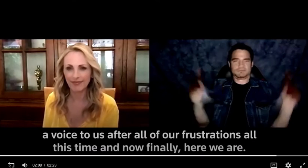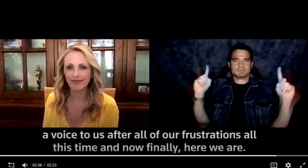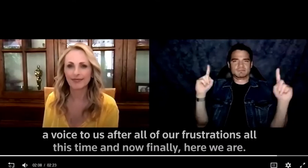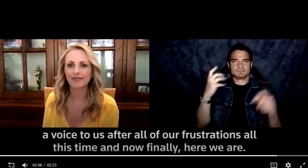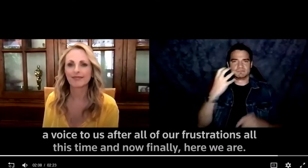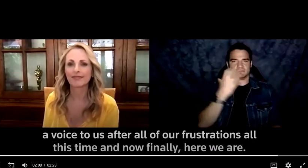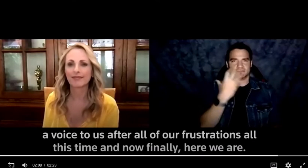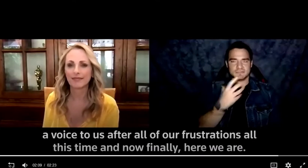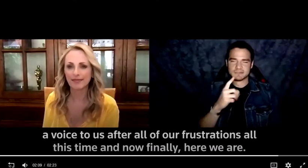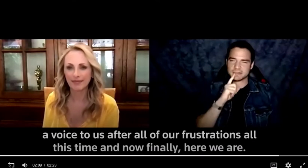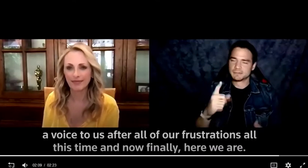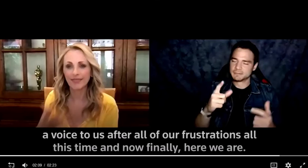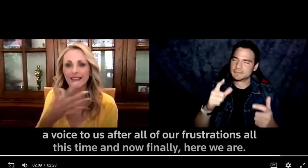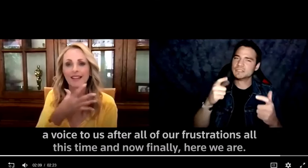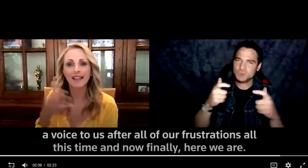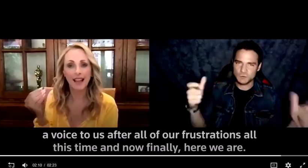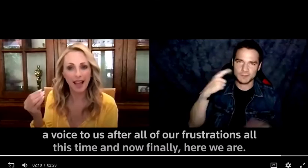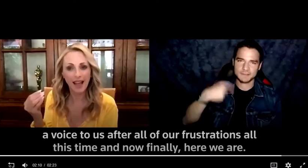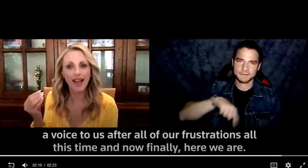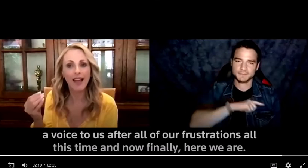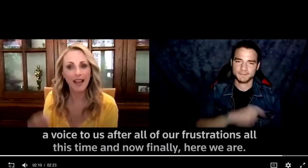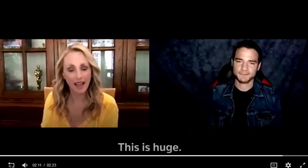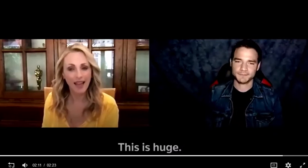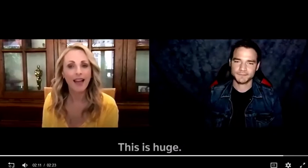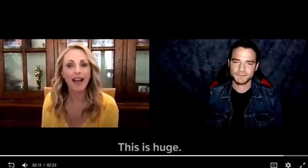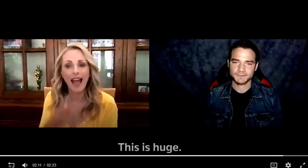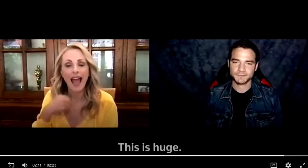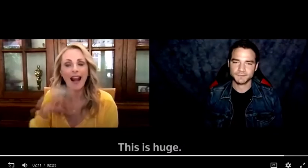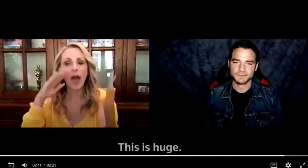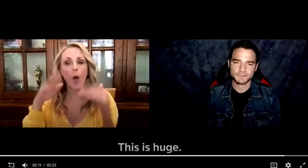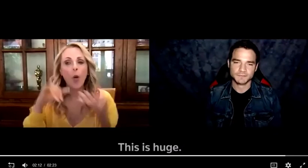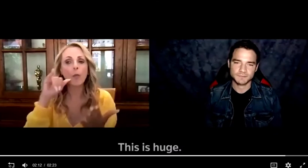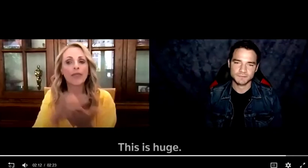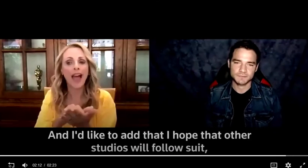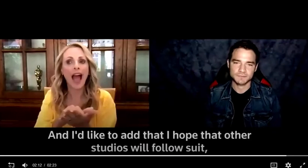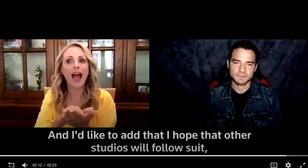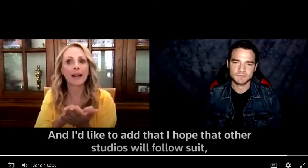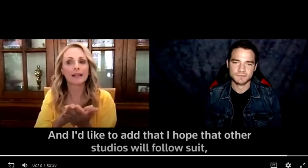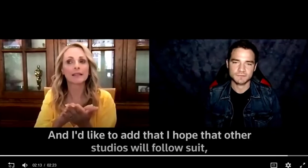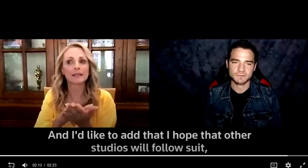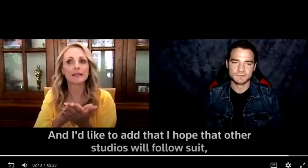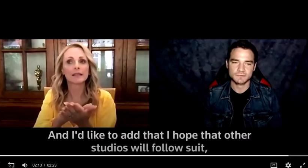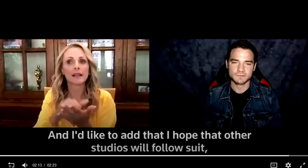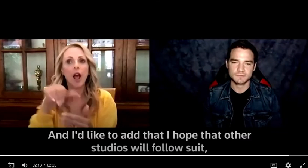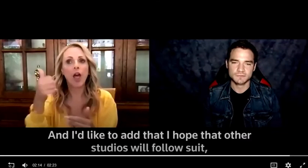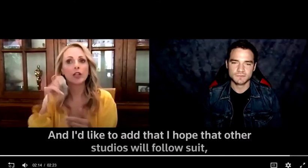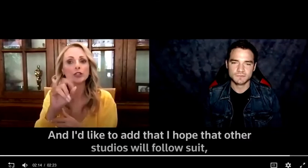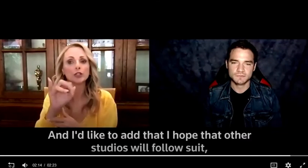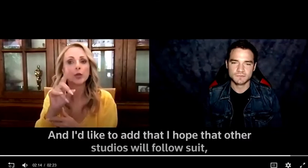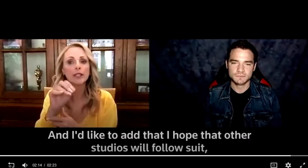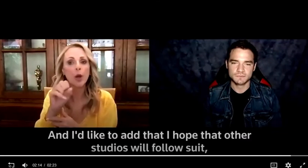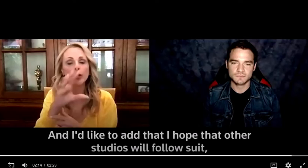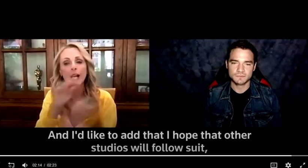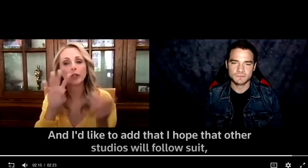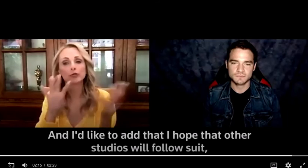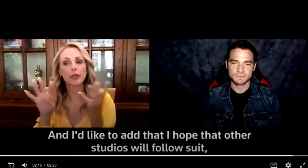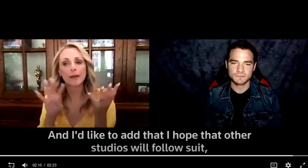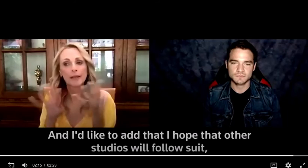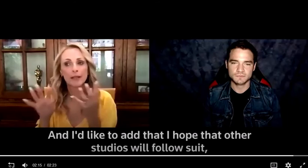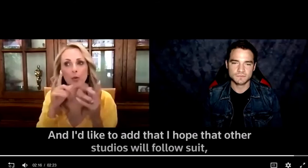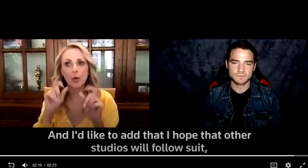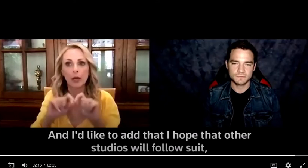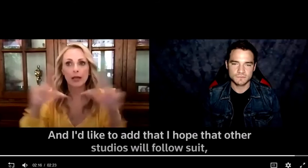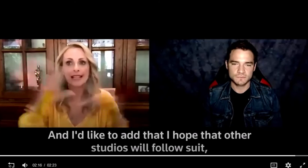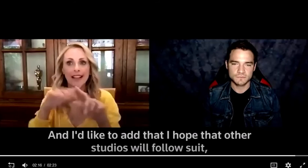our frustrations all this time, and now, finally, here we are. This is huge. And I hope to add, I'd like to add that I hope that